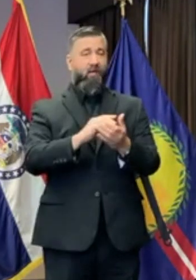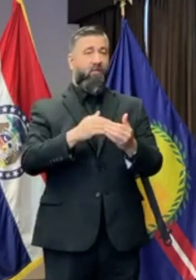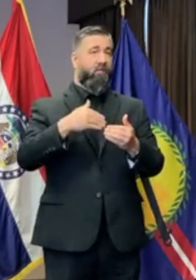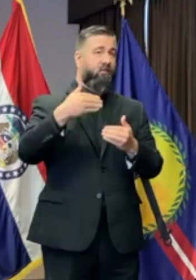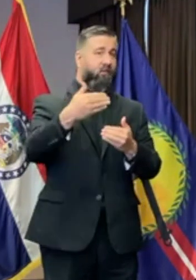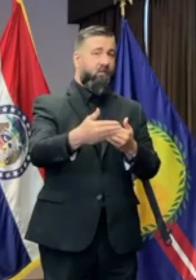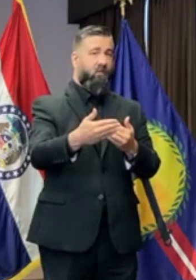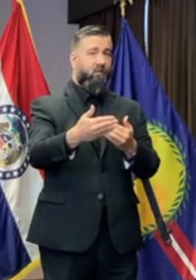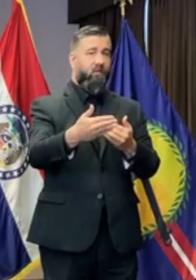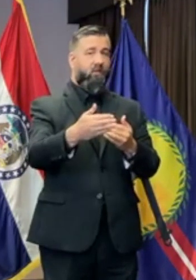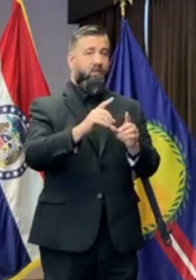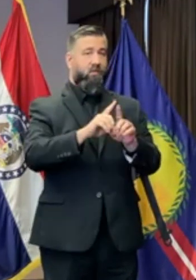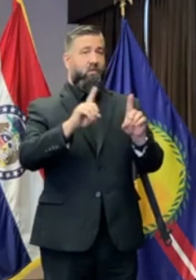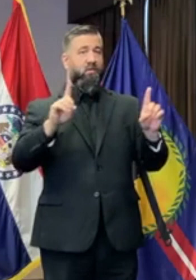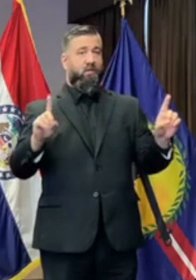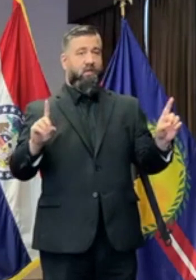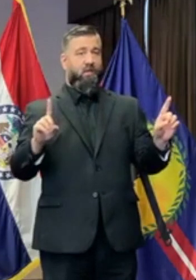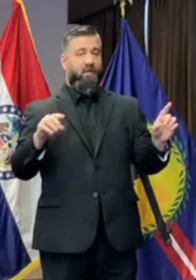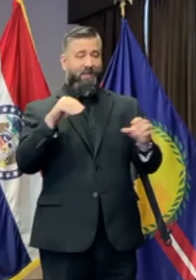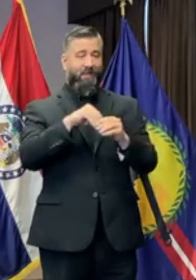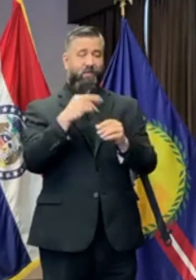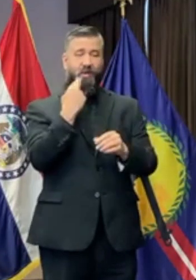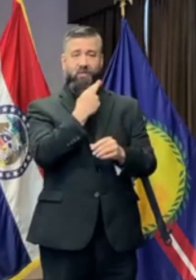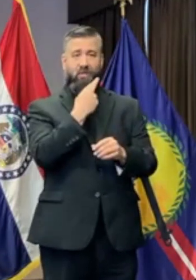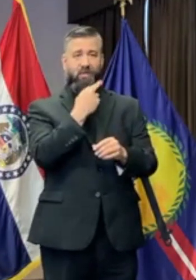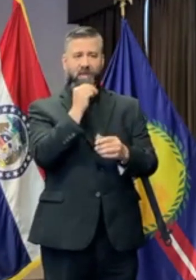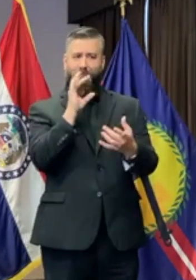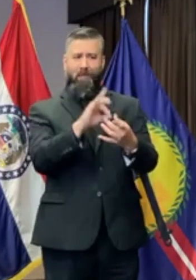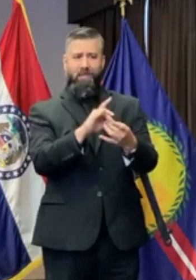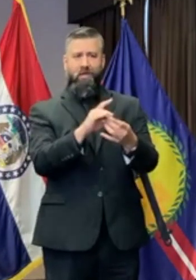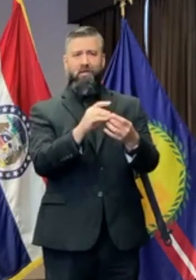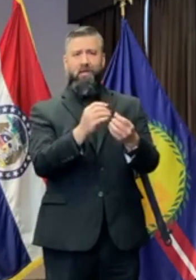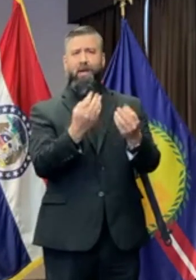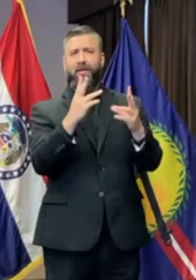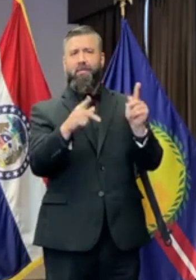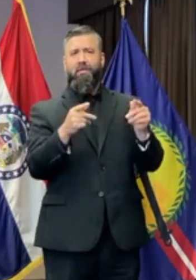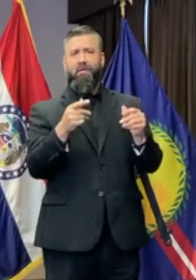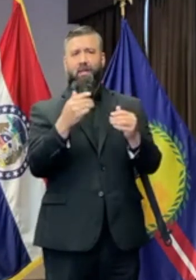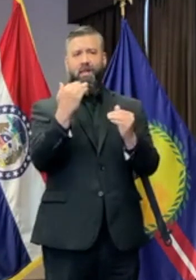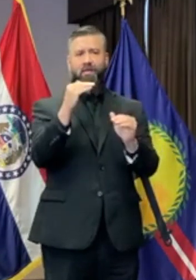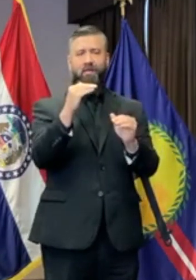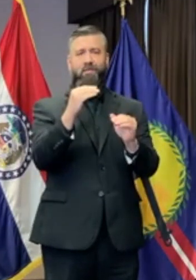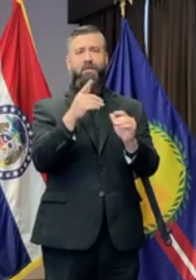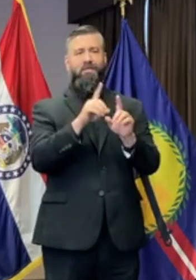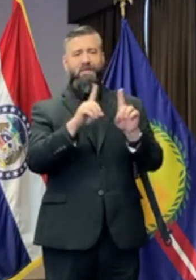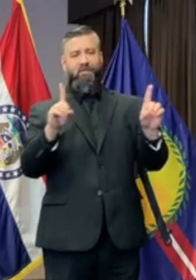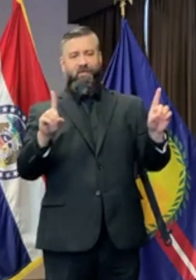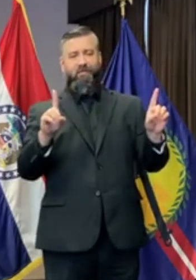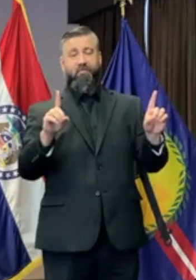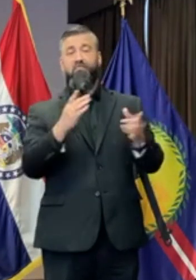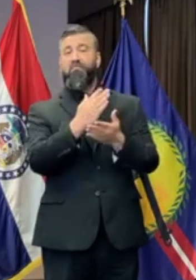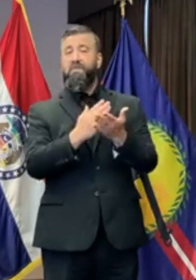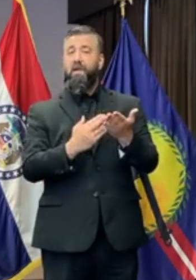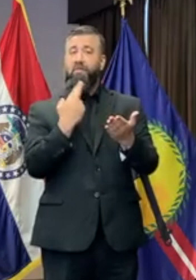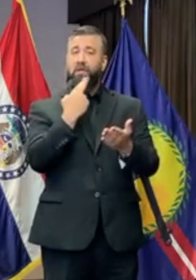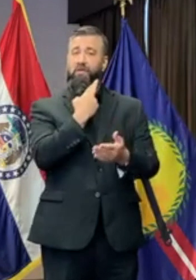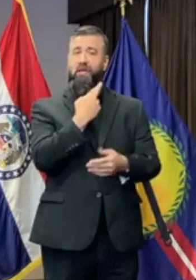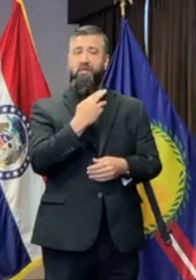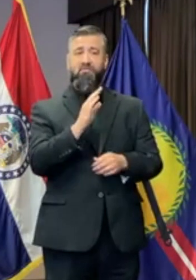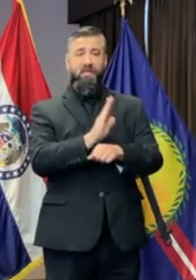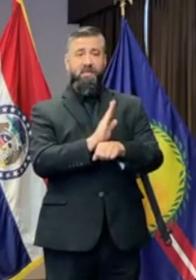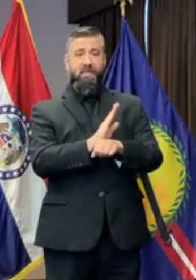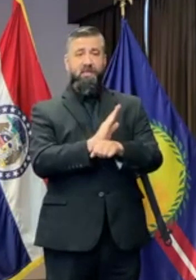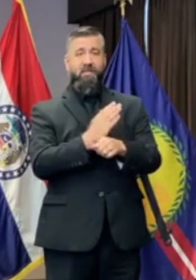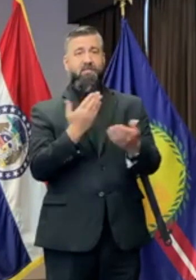is social distancing within restaurants, not based on capacity, but based on 6 feet apart. So in some restaurants and some businesses that